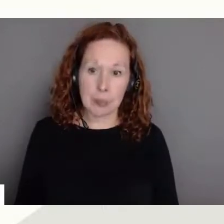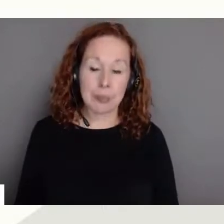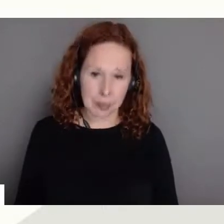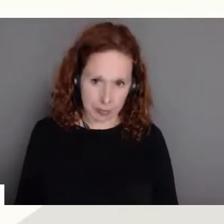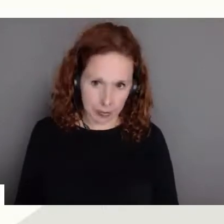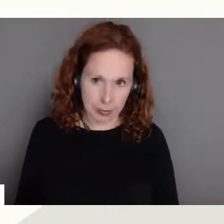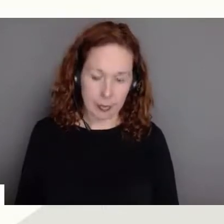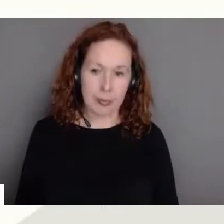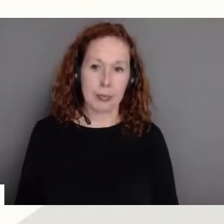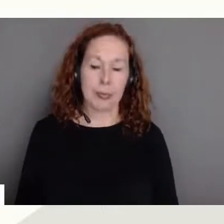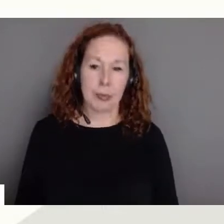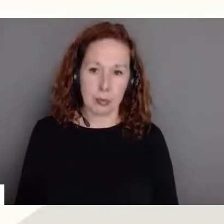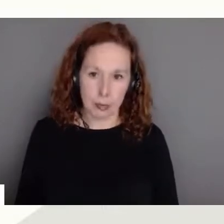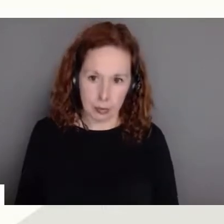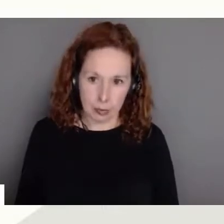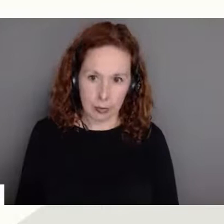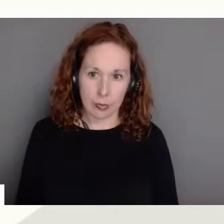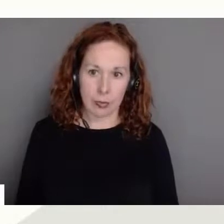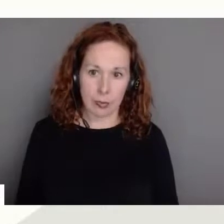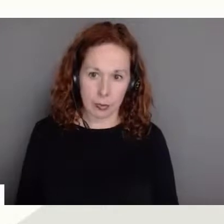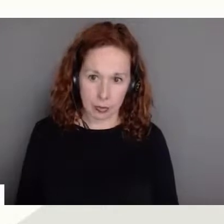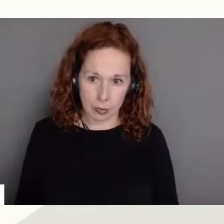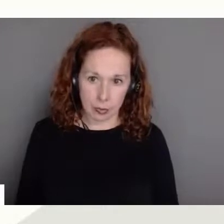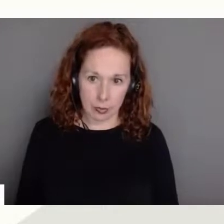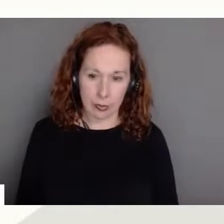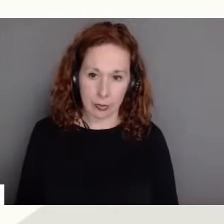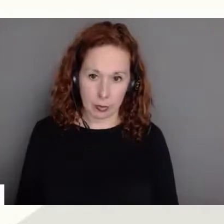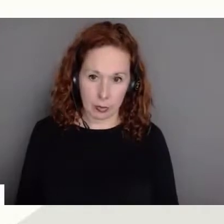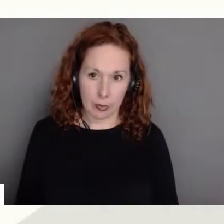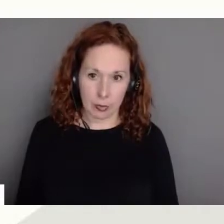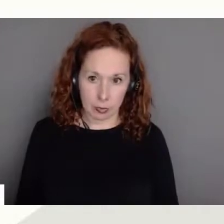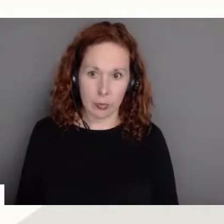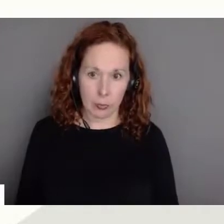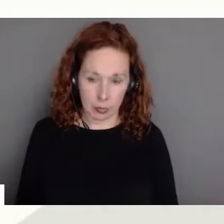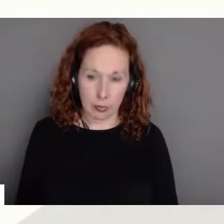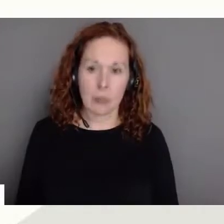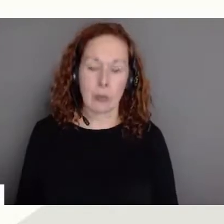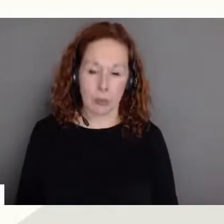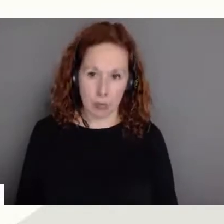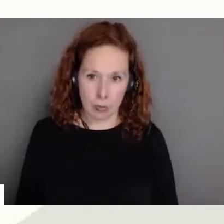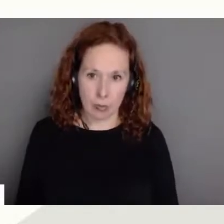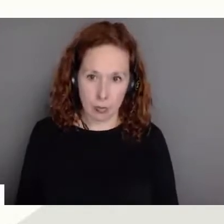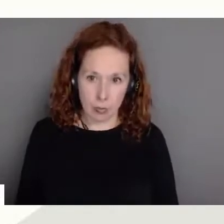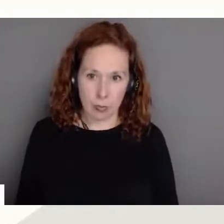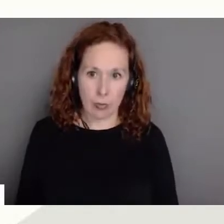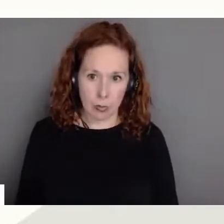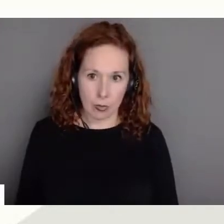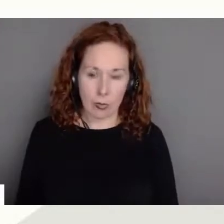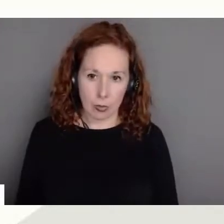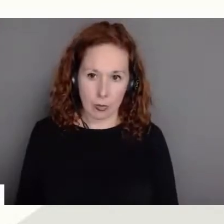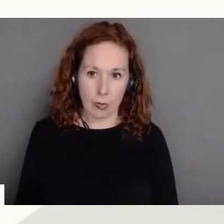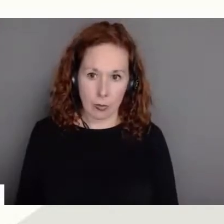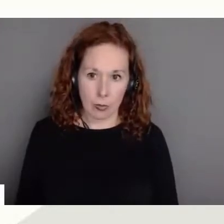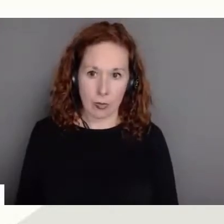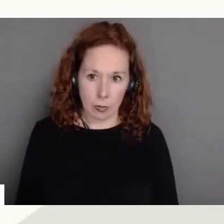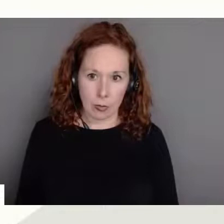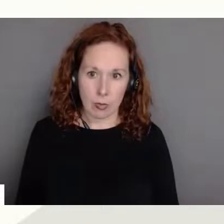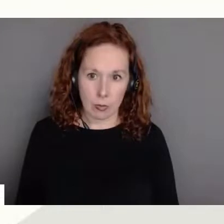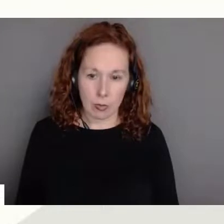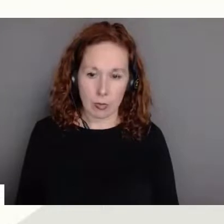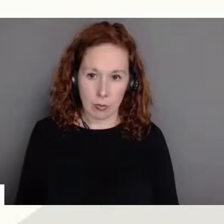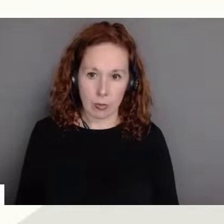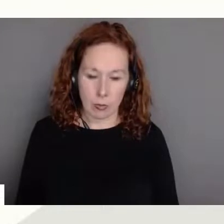for these folks, and we're our world is understanding that we need to do more. Can you talk a little bit about that journey and what you're seeing, the